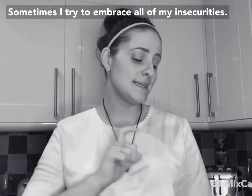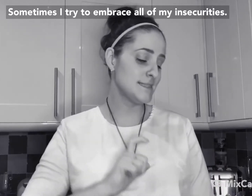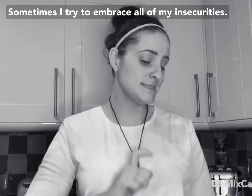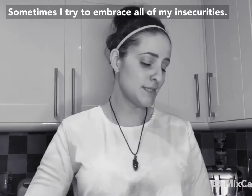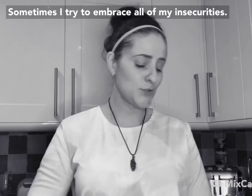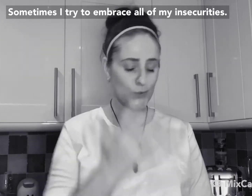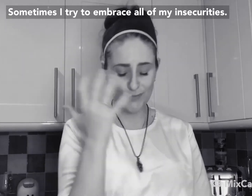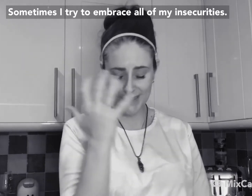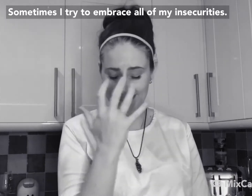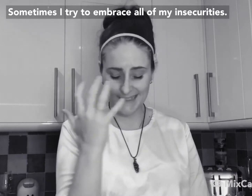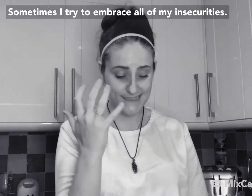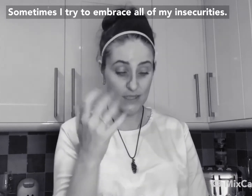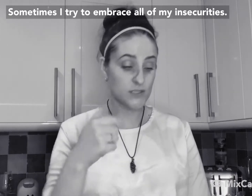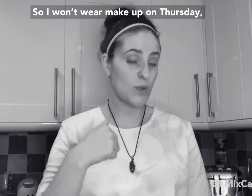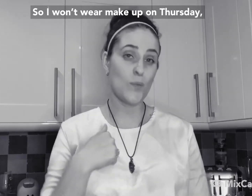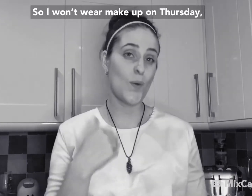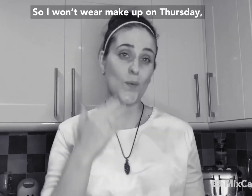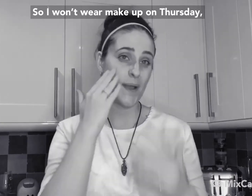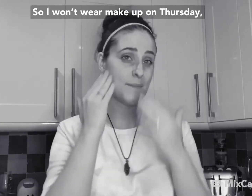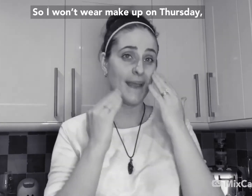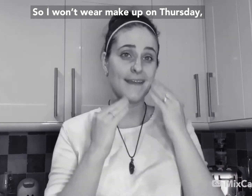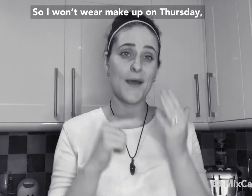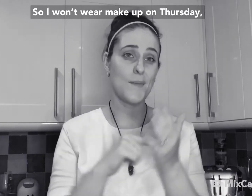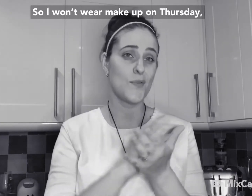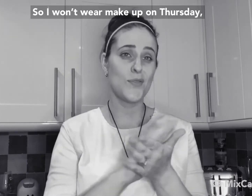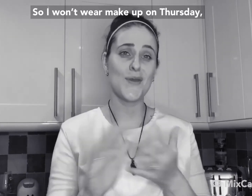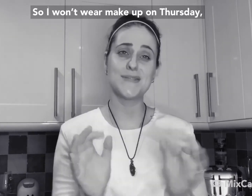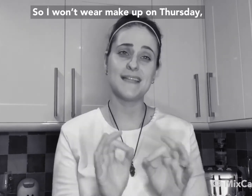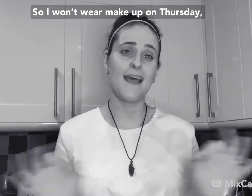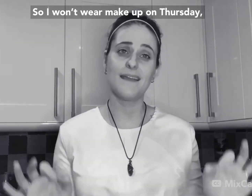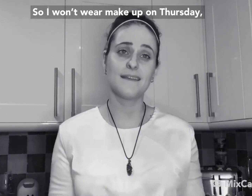insecurities so i won't wear makeup on thursday